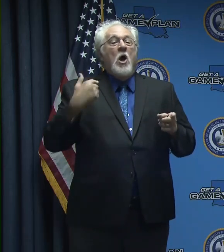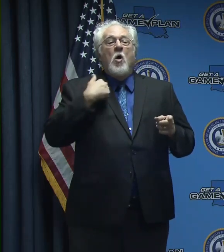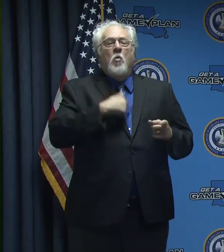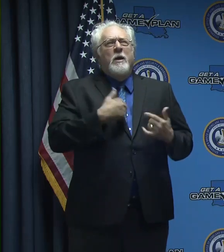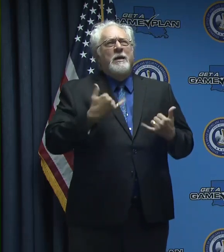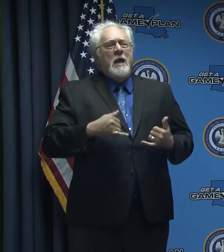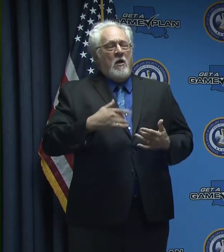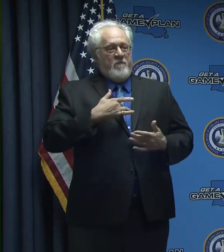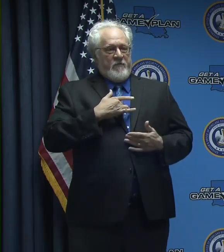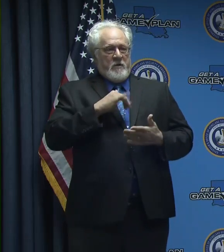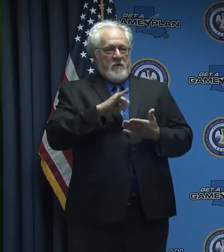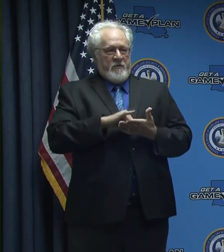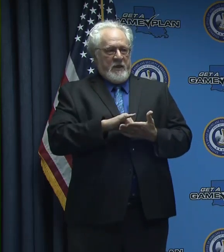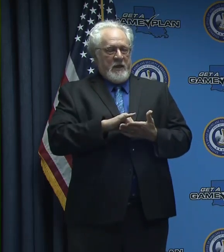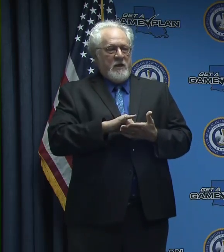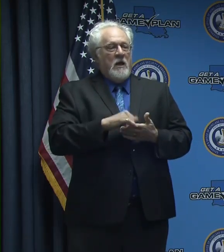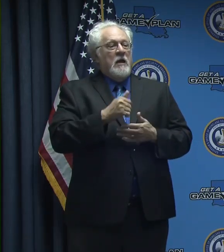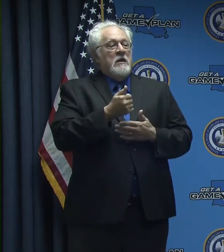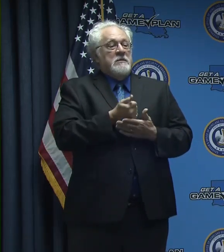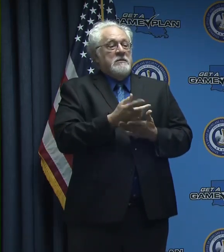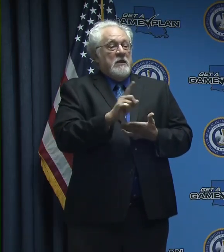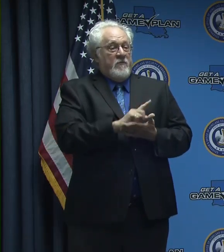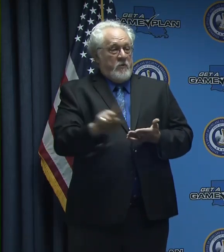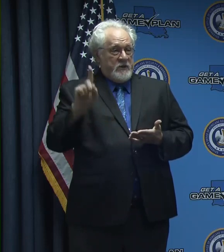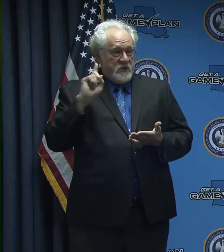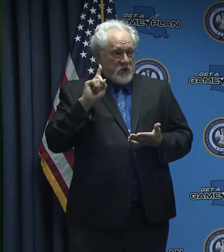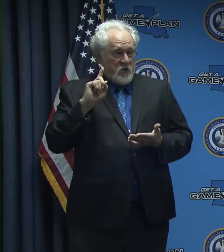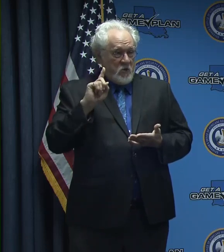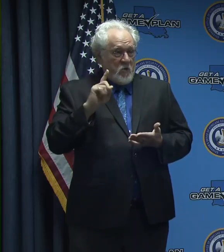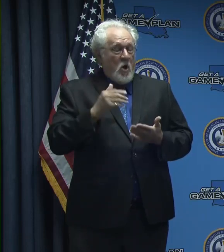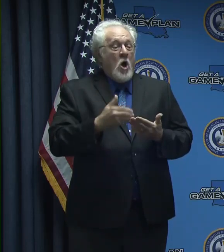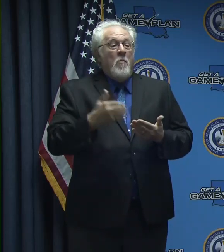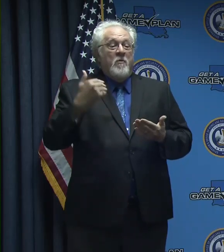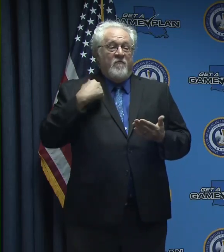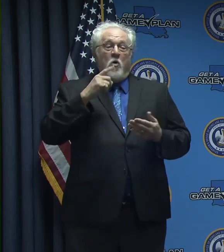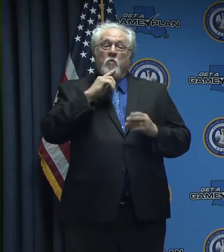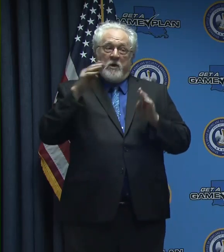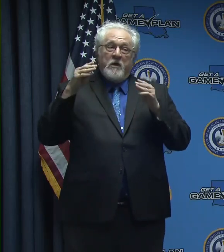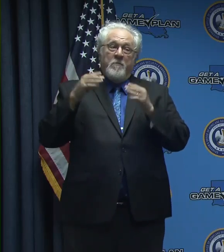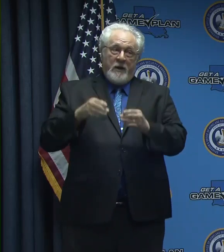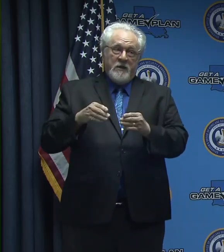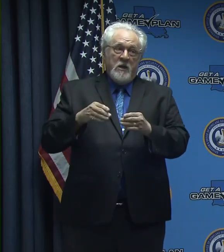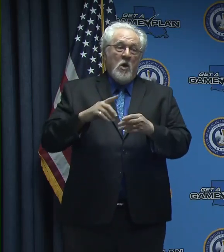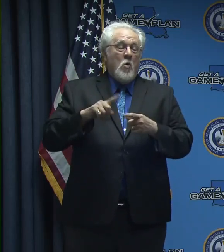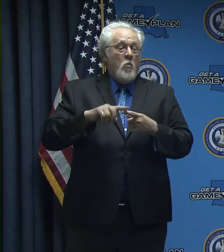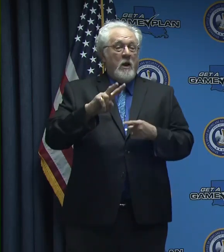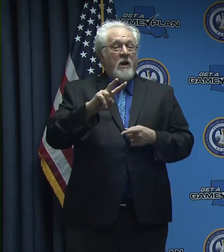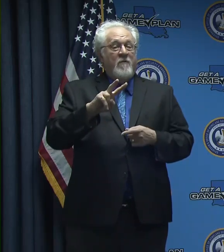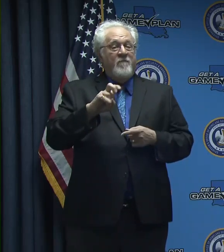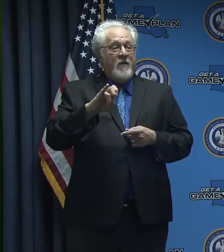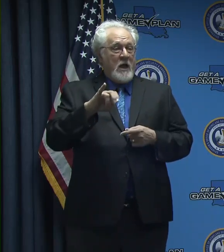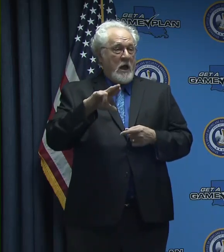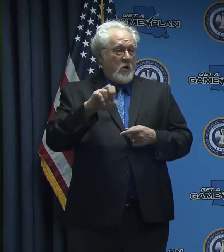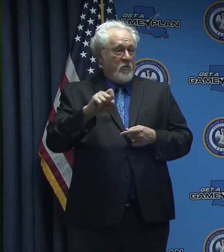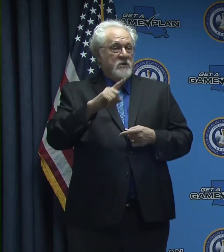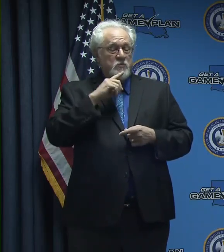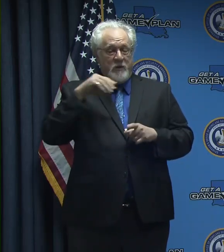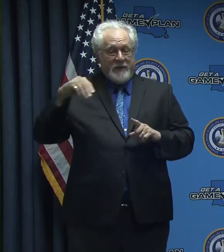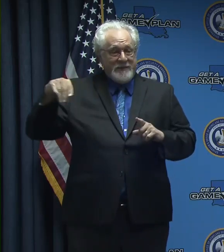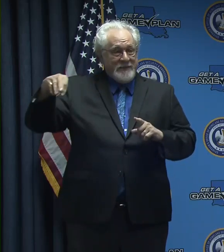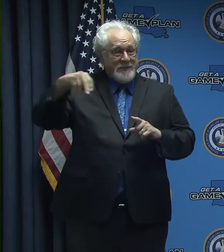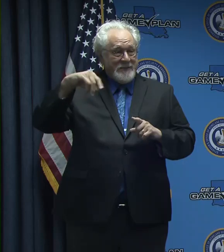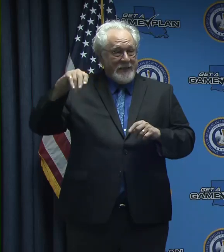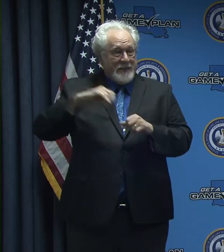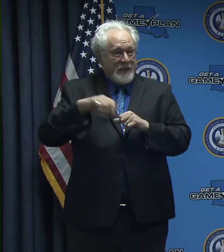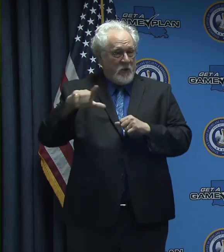now believe that several weeks ago, before we were really paying attention, when the virus really got seeded into Louisiana,